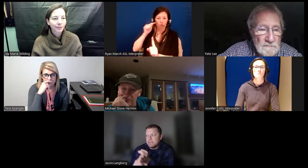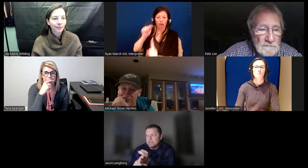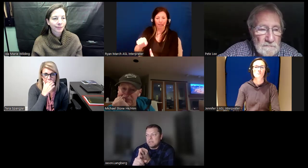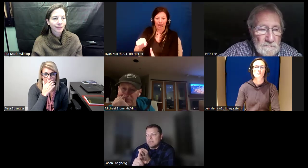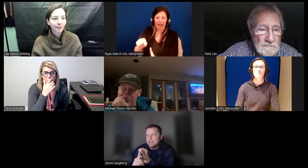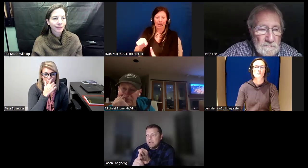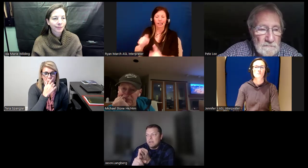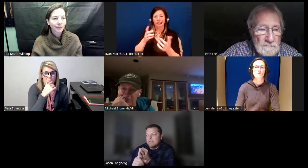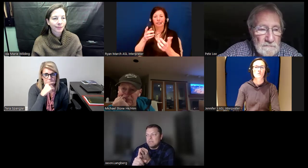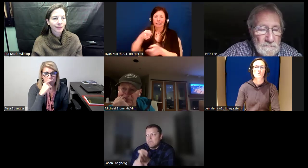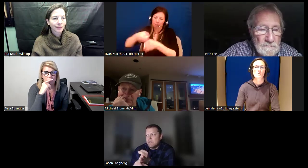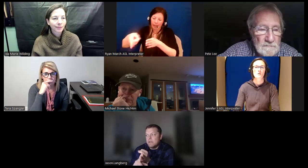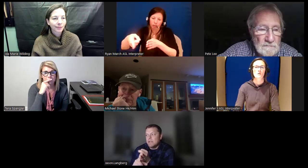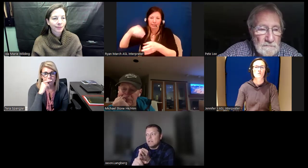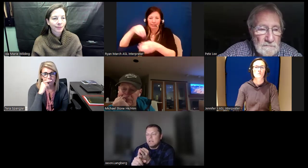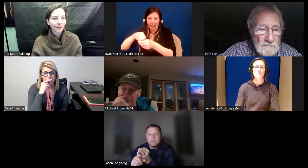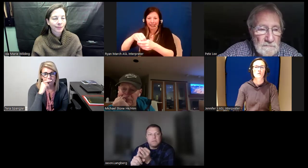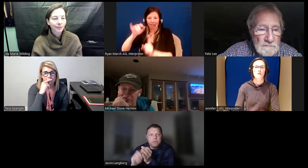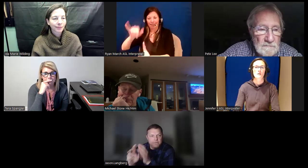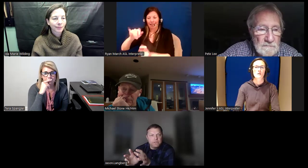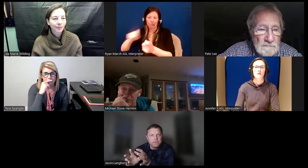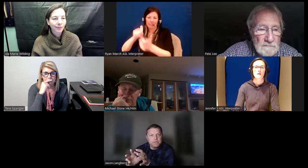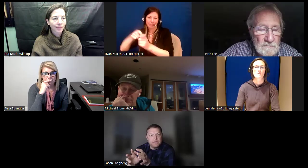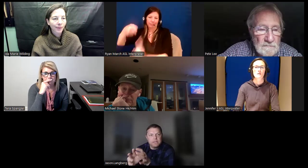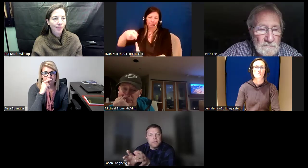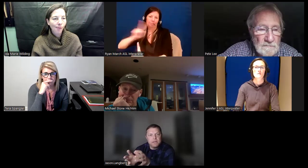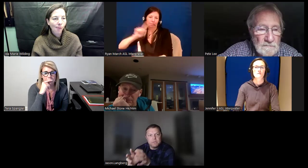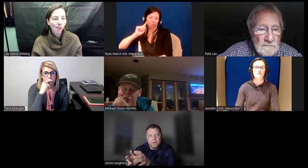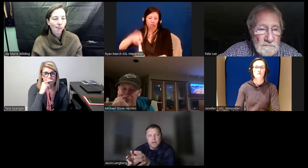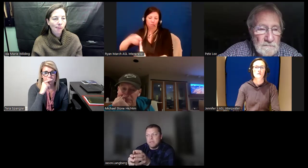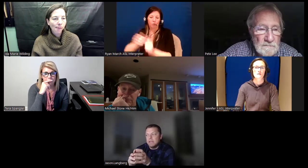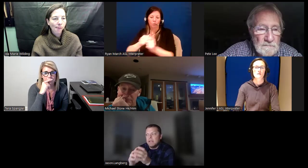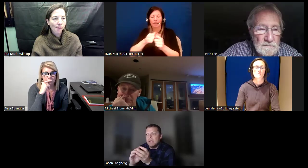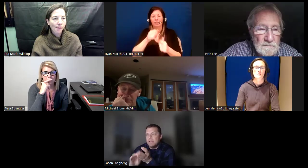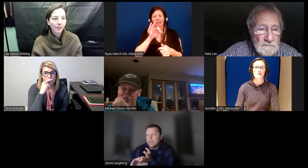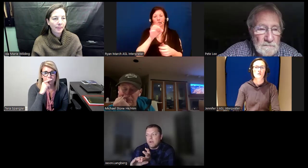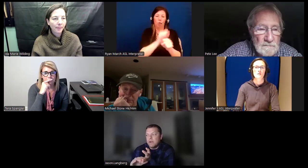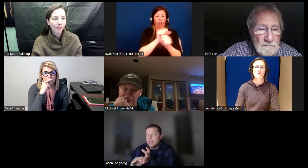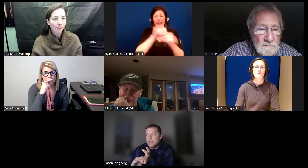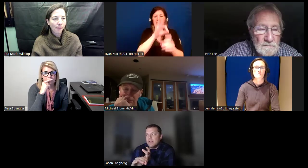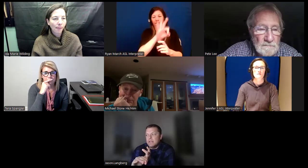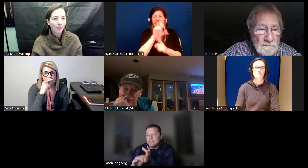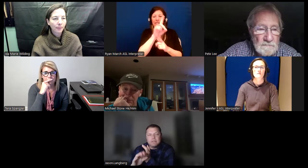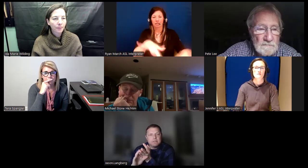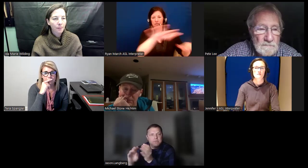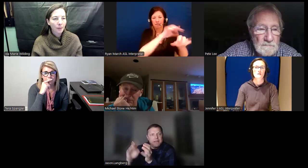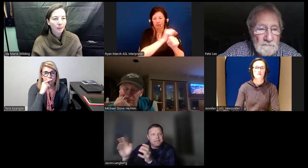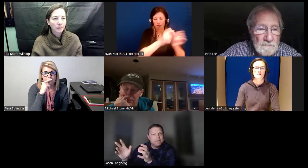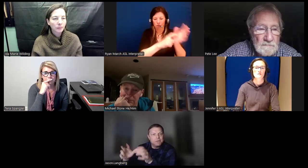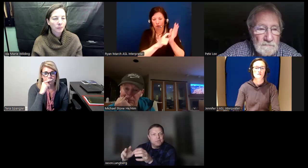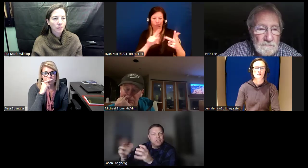education specialists in the area of deaf, hard of hearing with a field experience requirement. And then third is sort